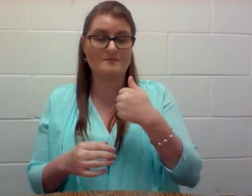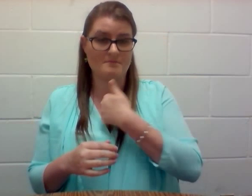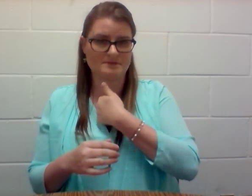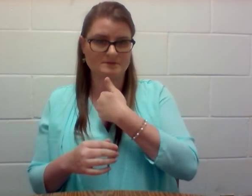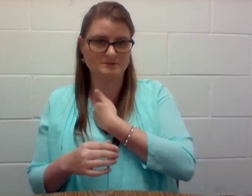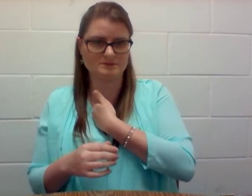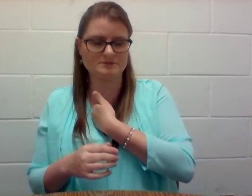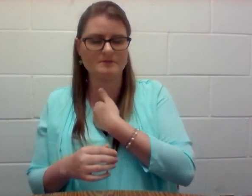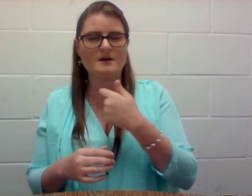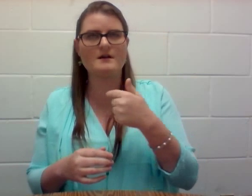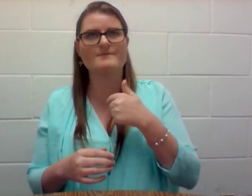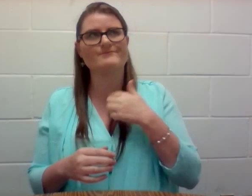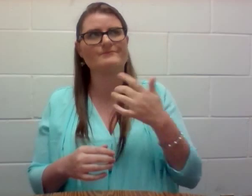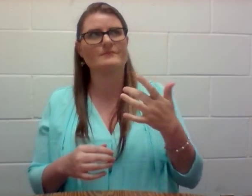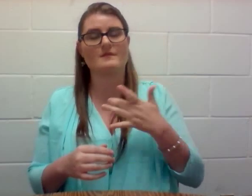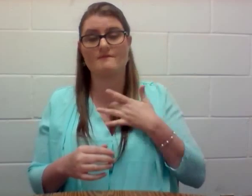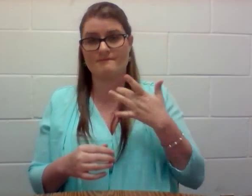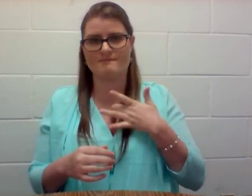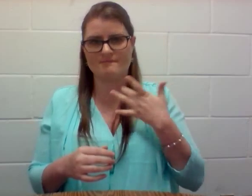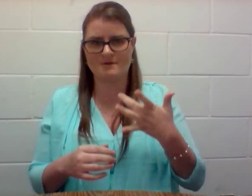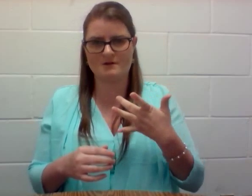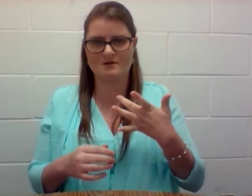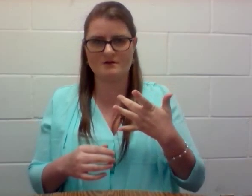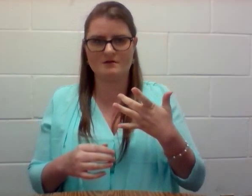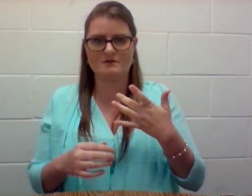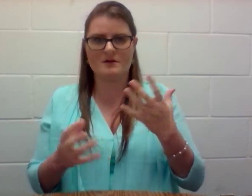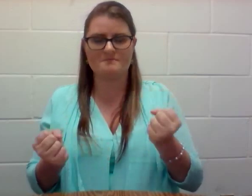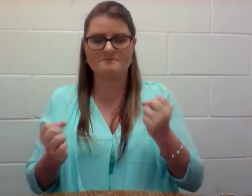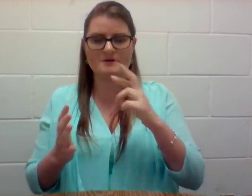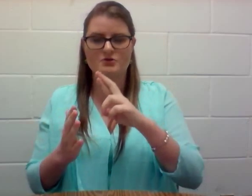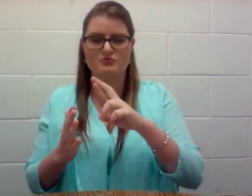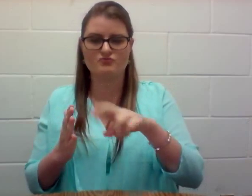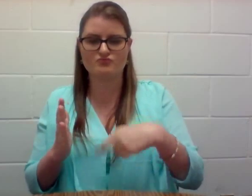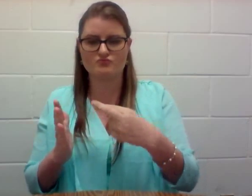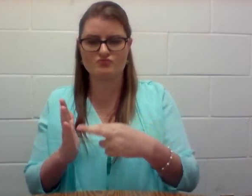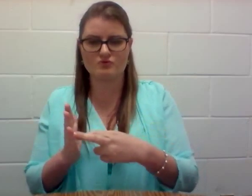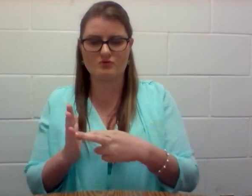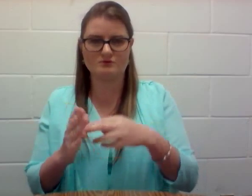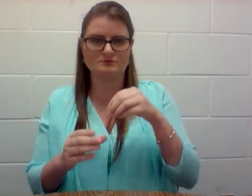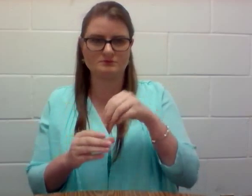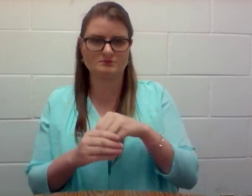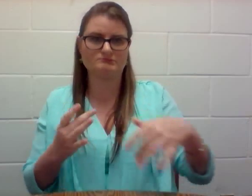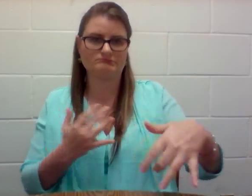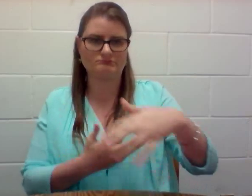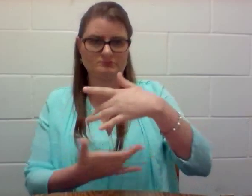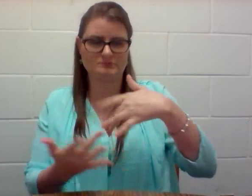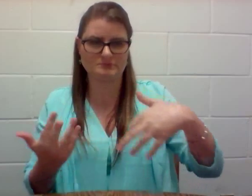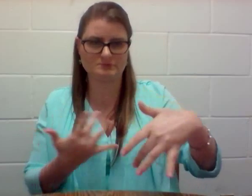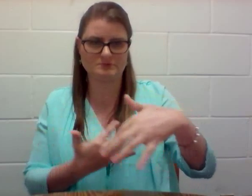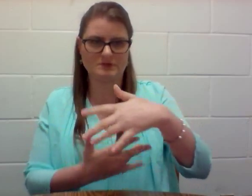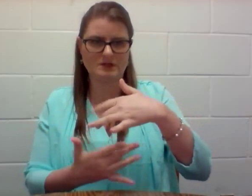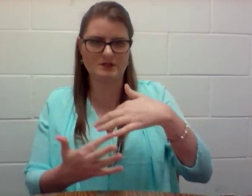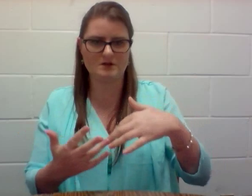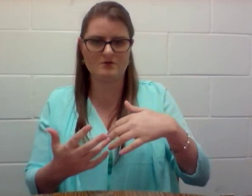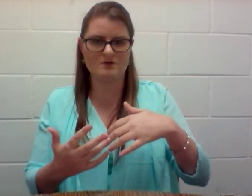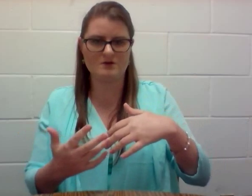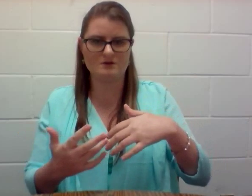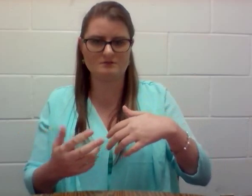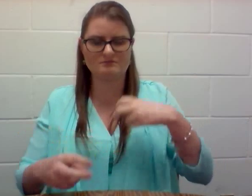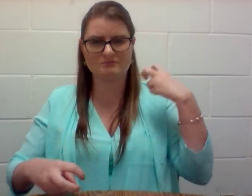some roles in society that will strain godly manhood and womanhood to the breaking